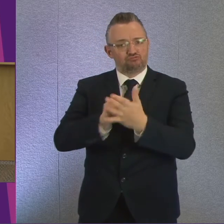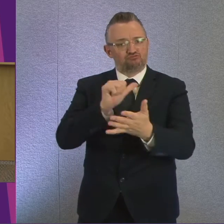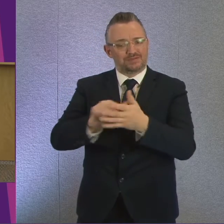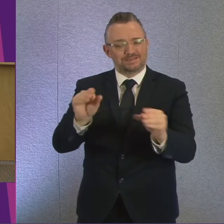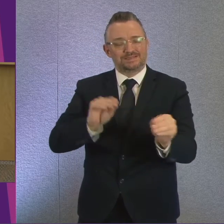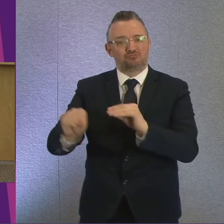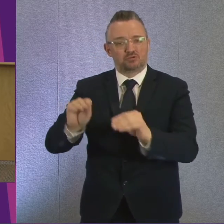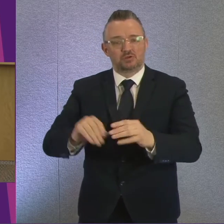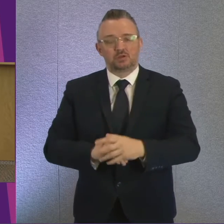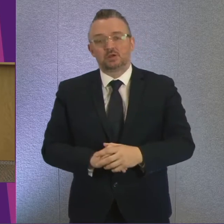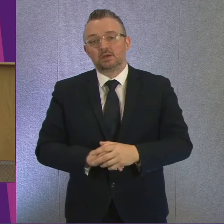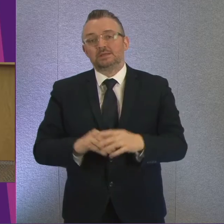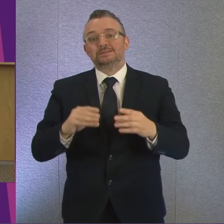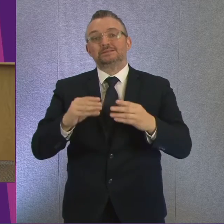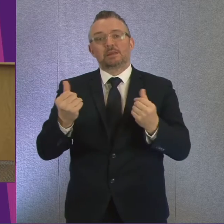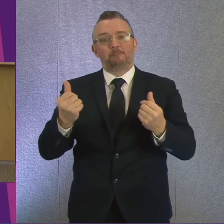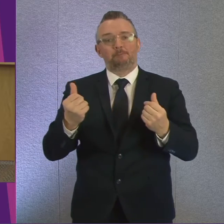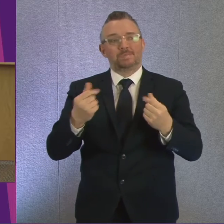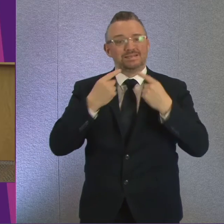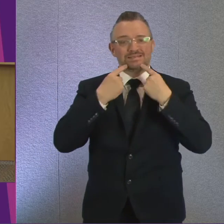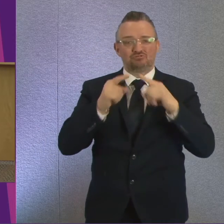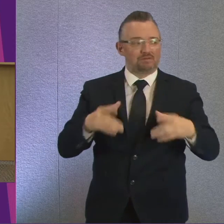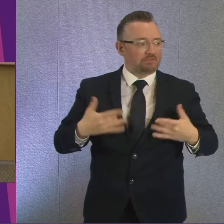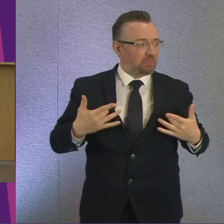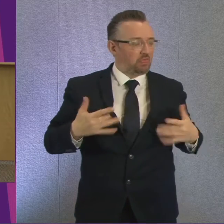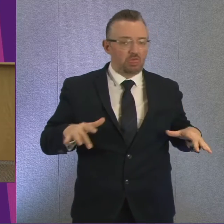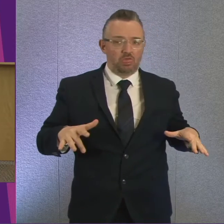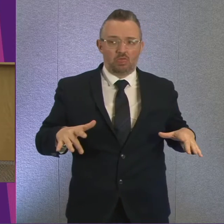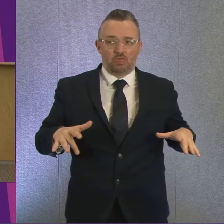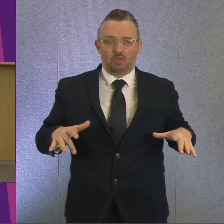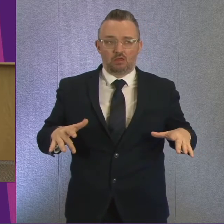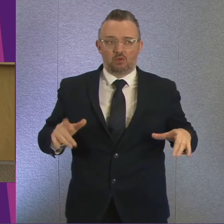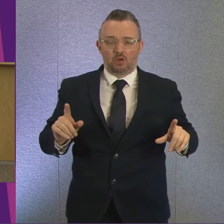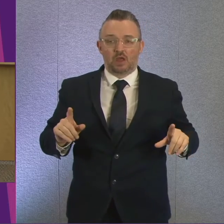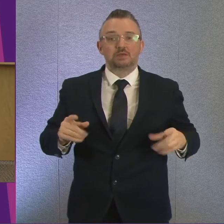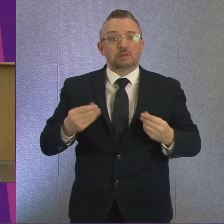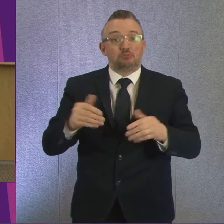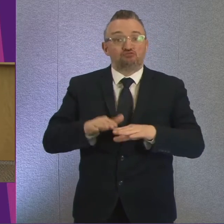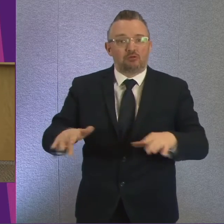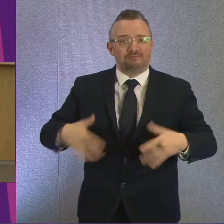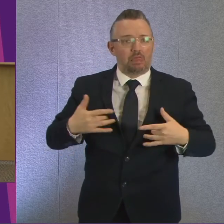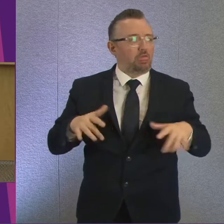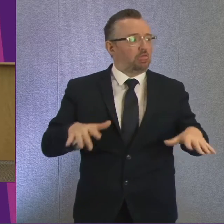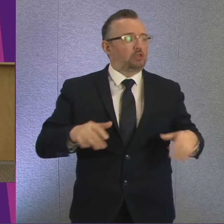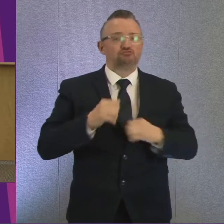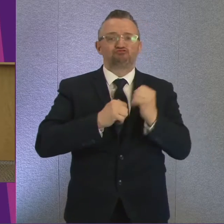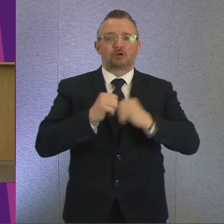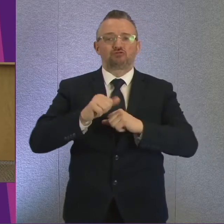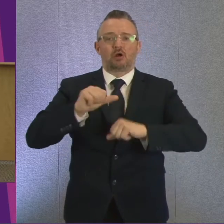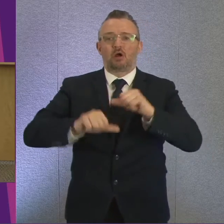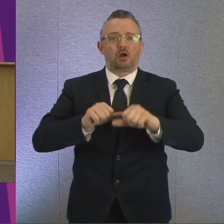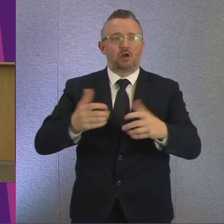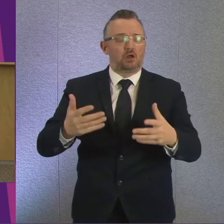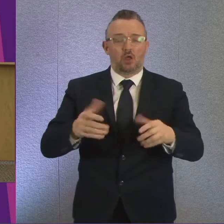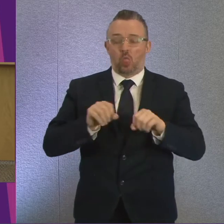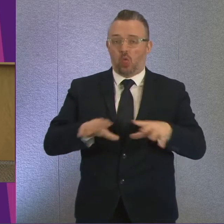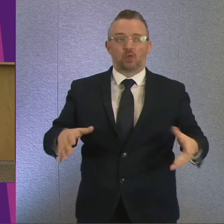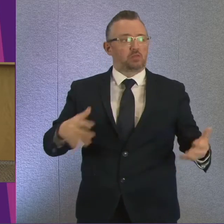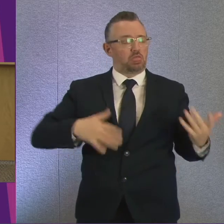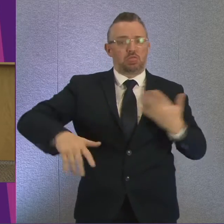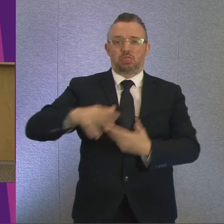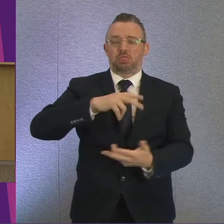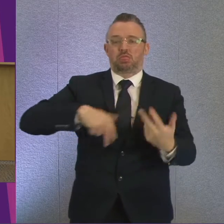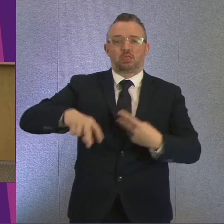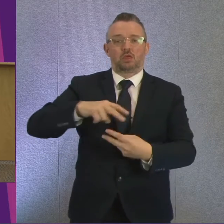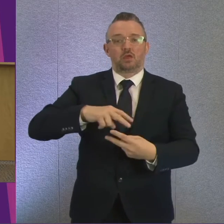feeling very keenly the loss of classroom structure and other support services. And one father has told me that there is limited